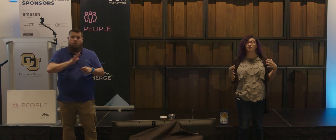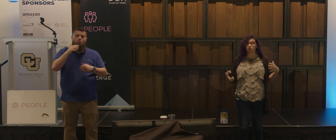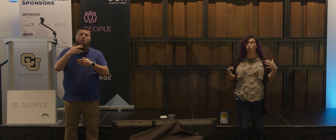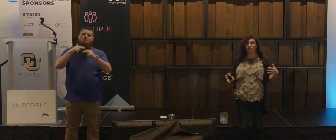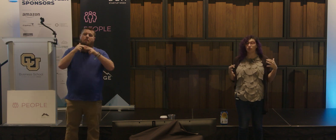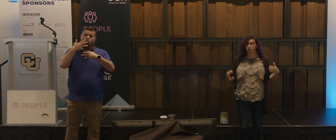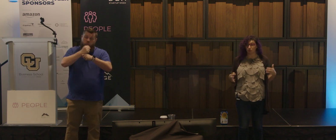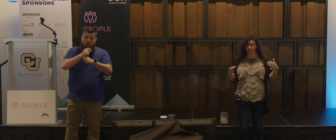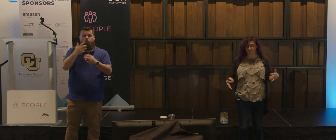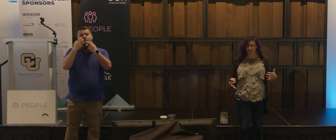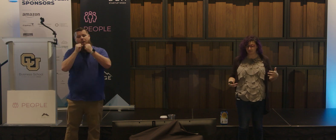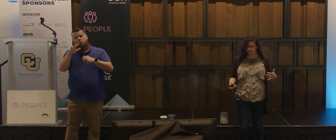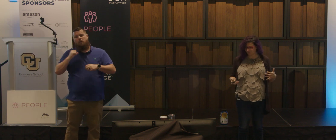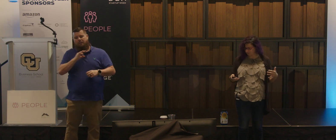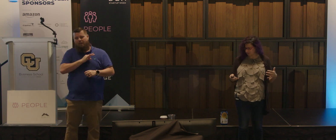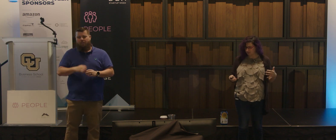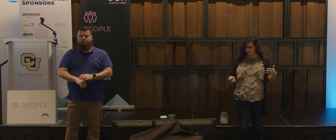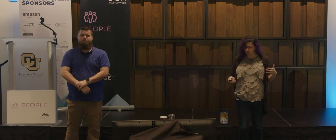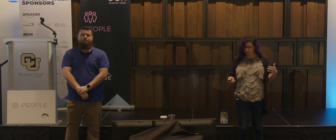that trust that you value your staff.